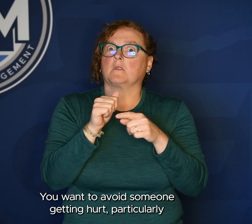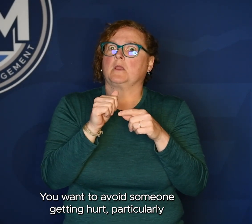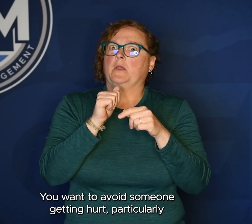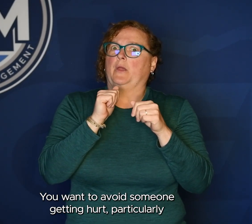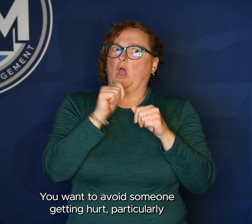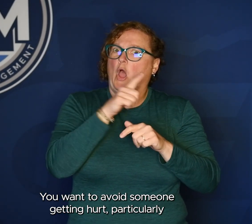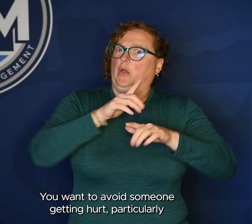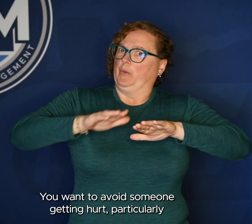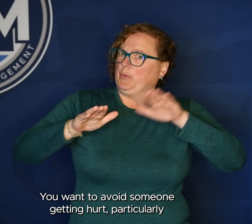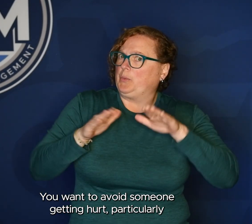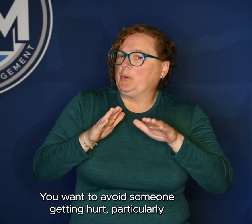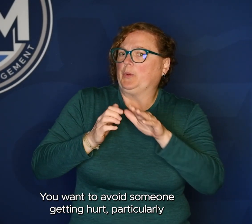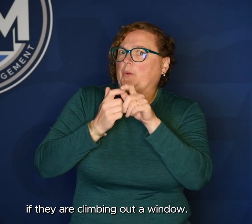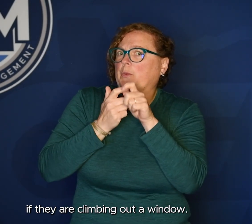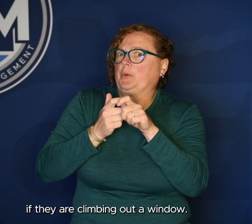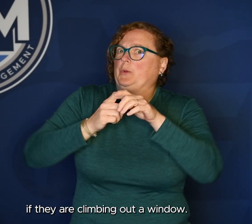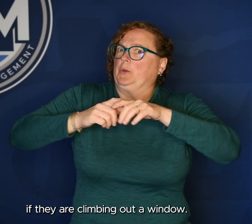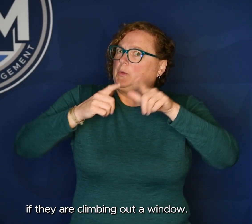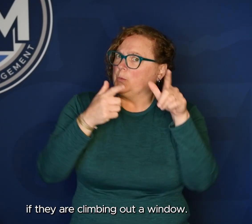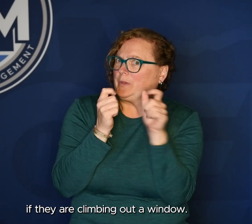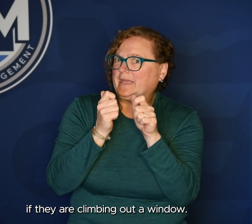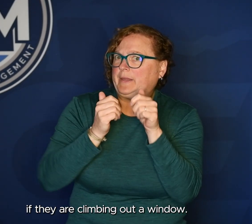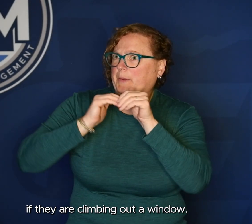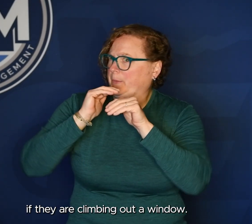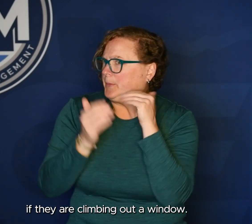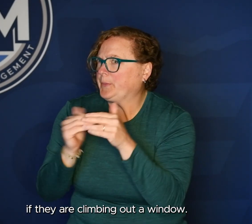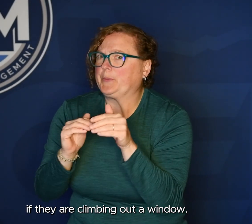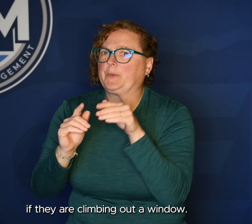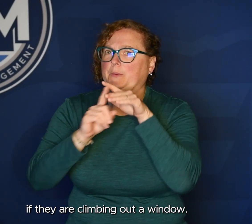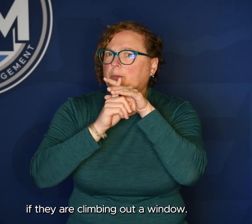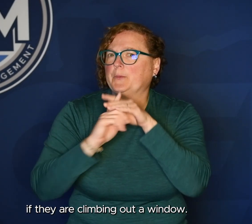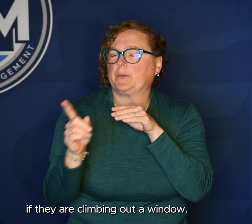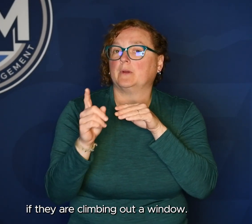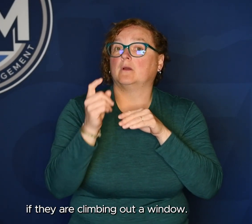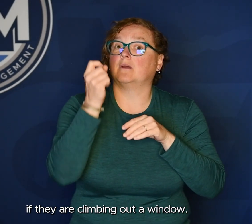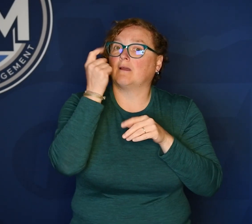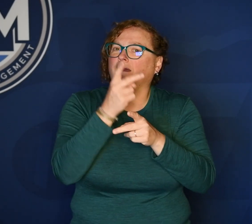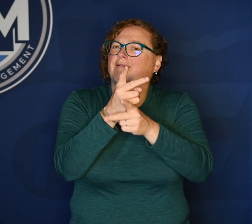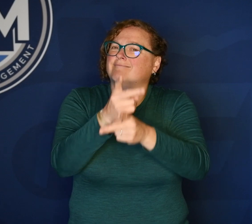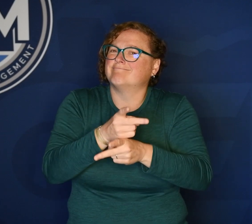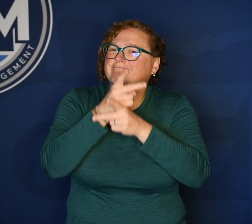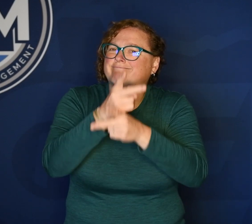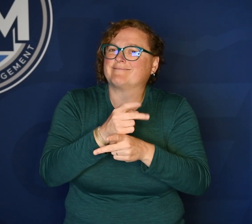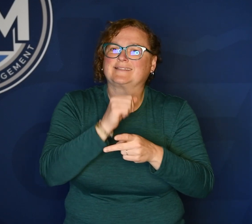getting hurt, particularly if they are climbing out a window.